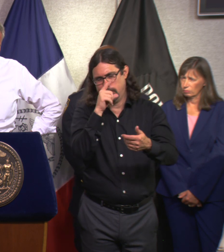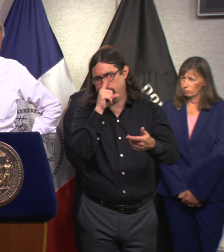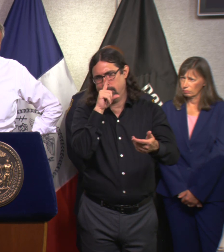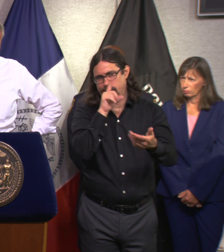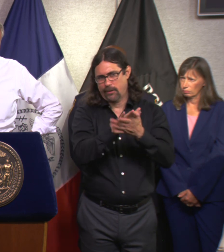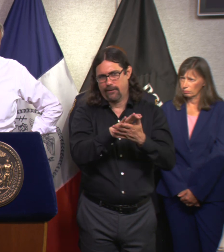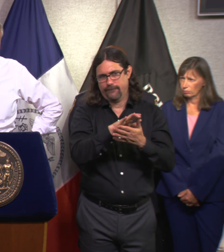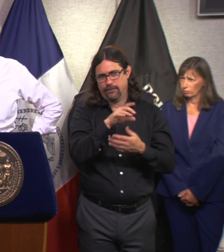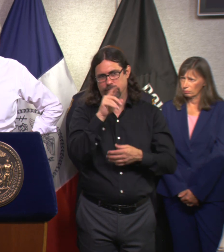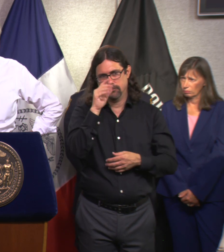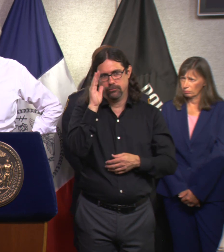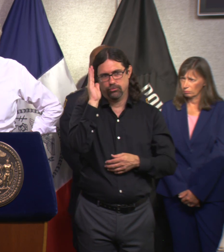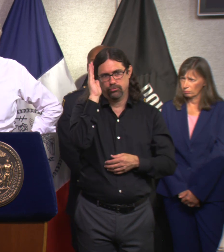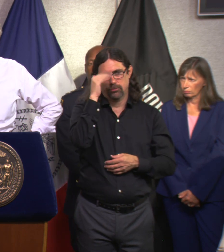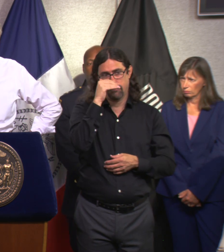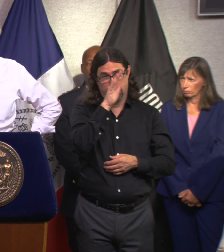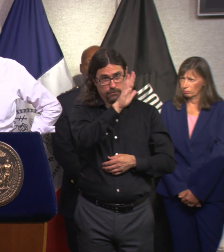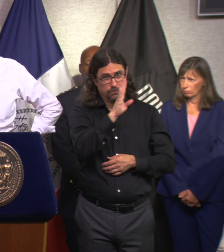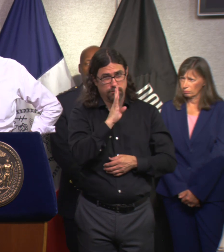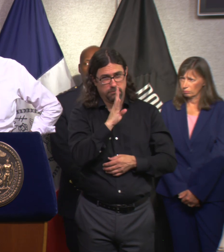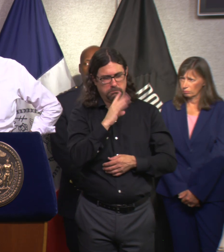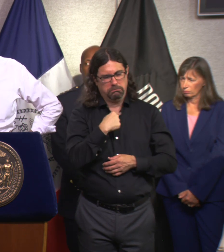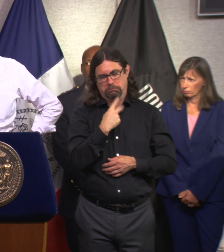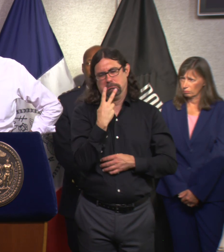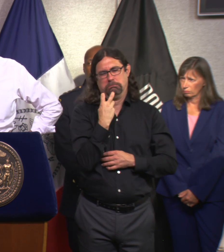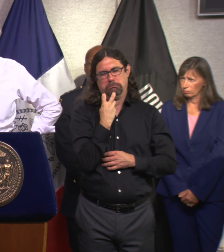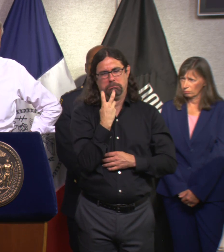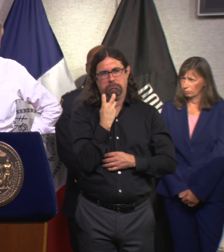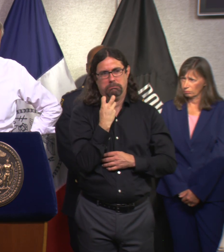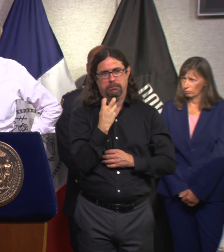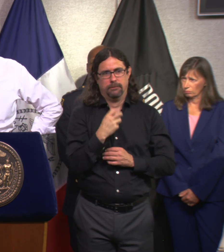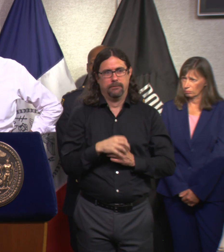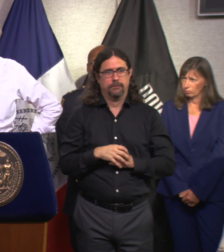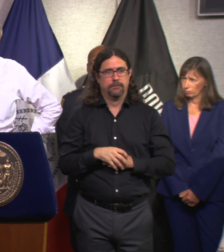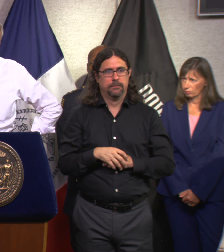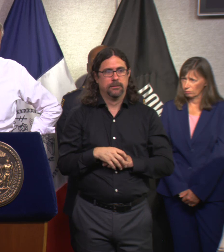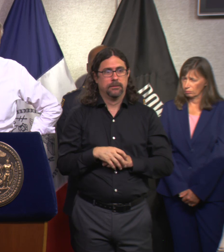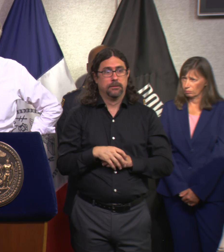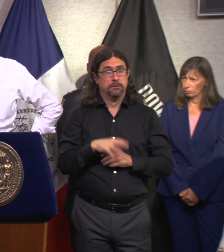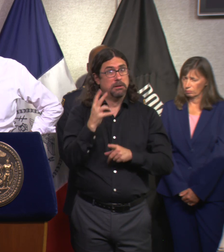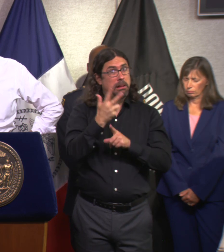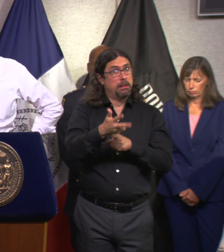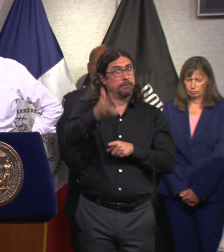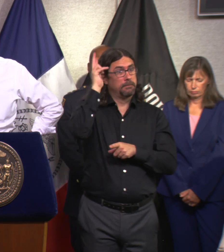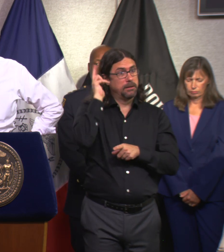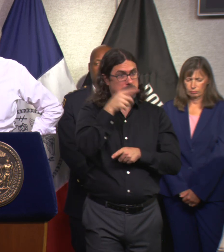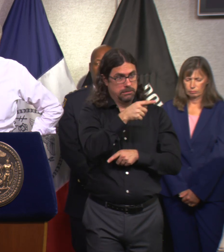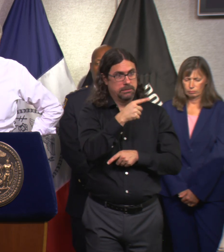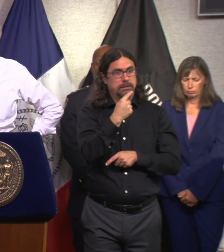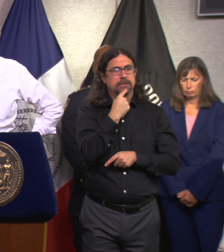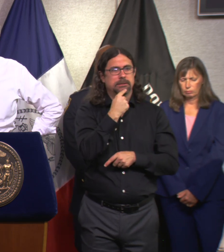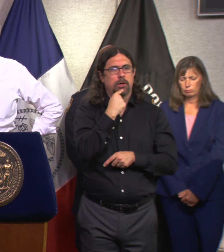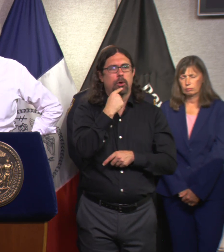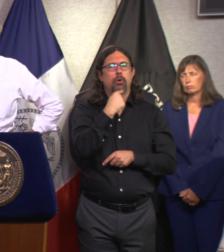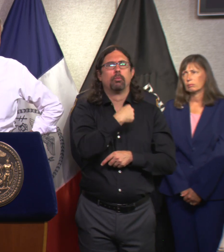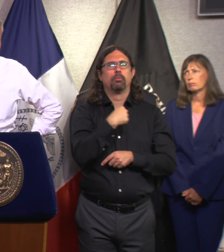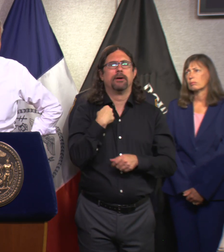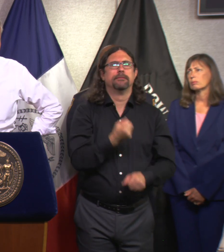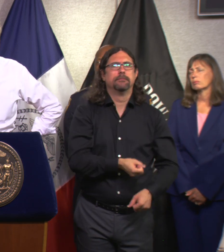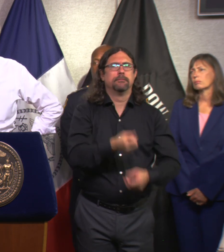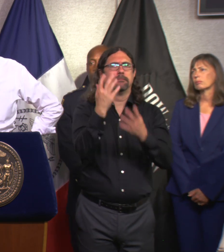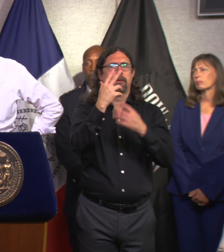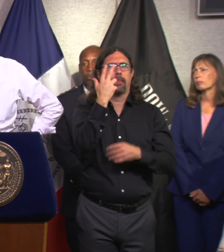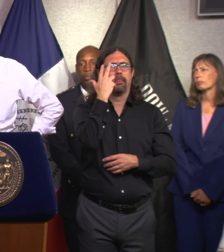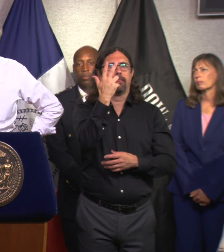were going to deport 11 million Americans. And they said they were going to start raids immediately, and they didn't do anything. Then they said they were going to do